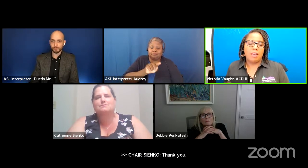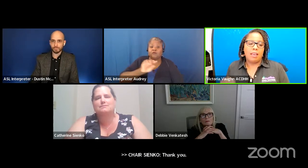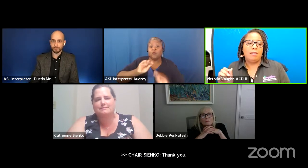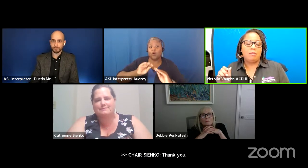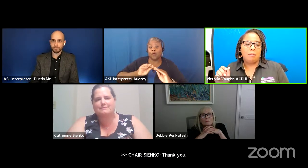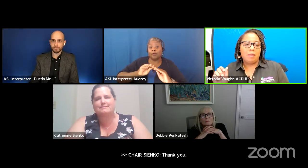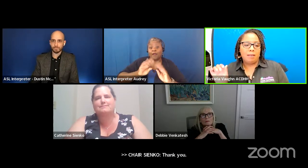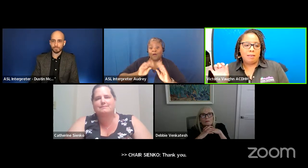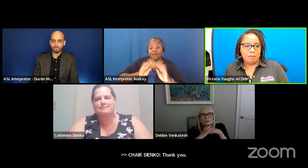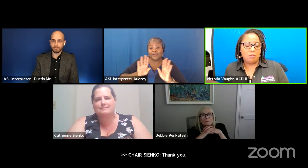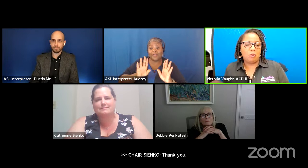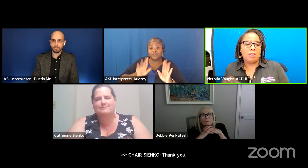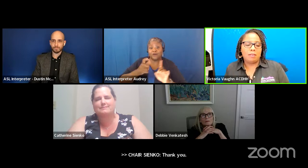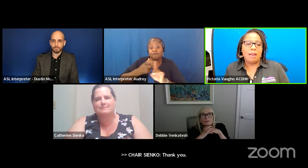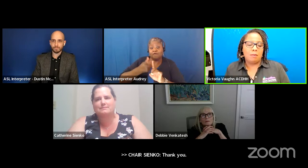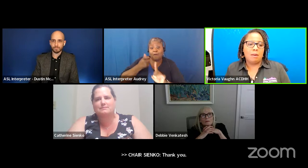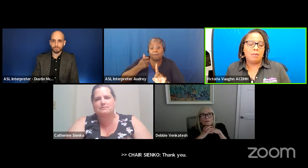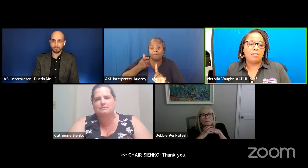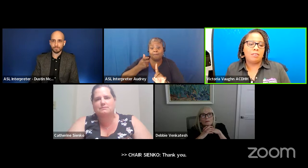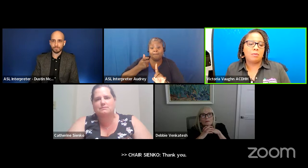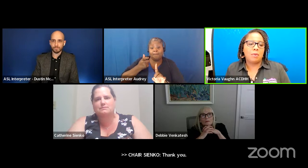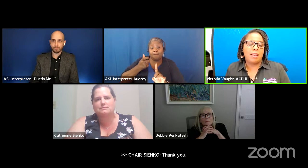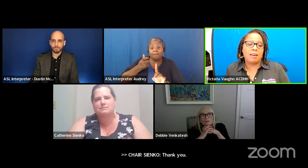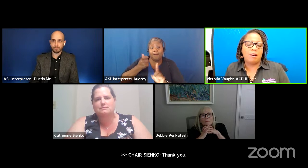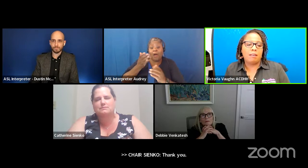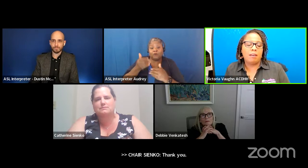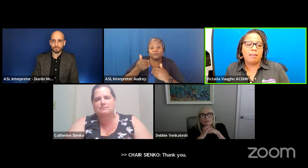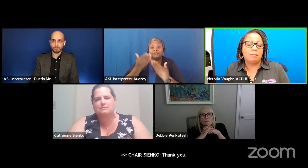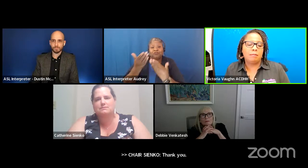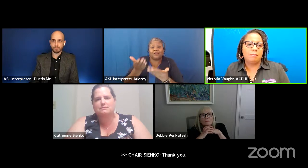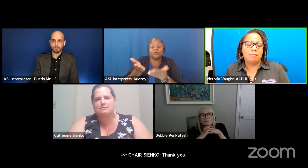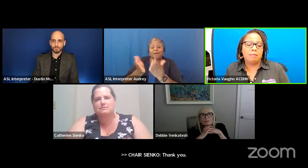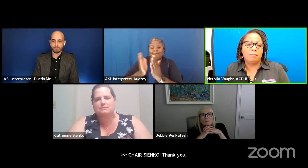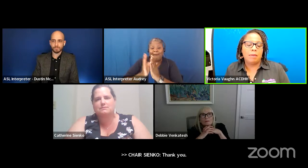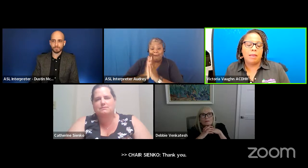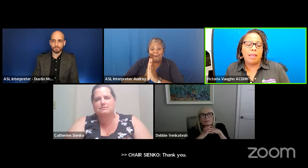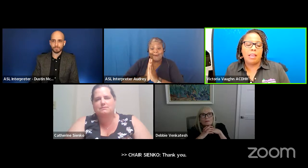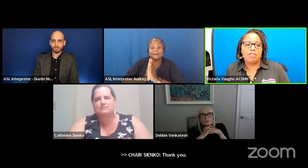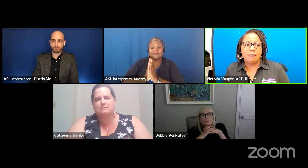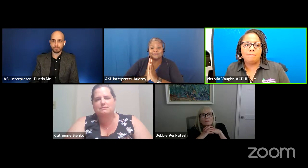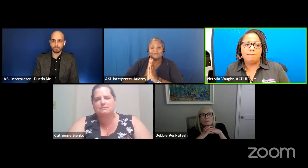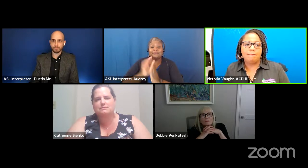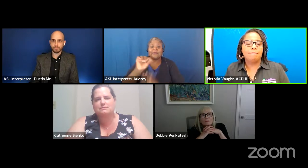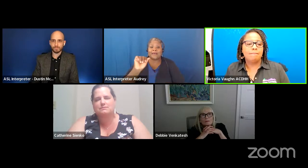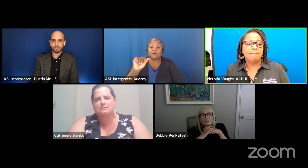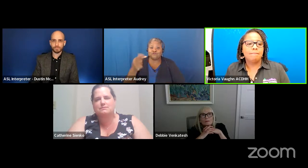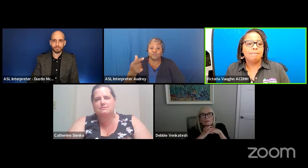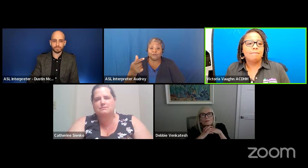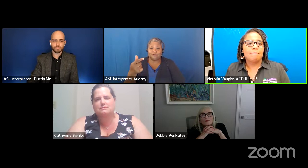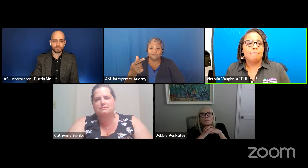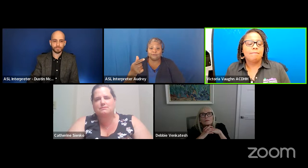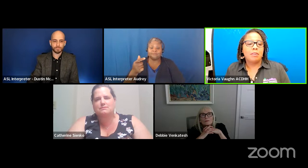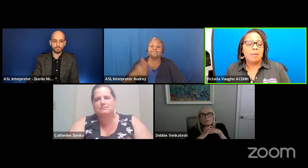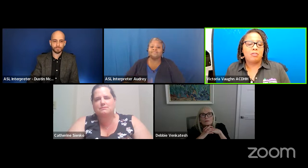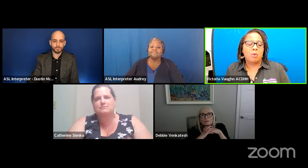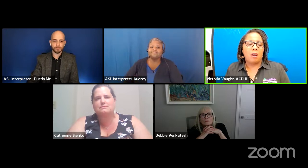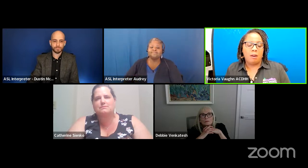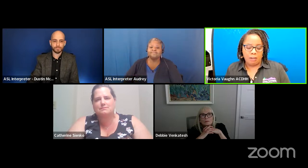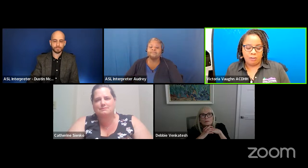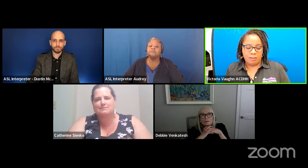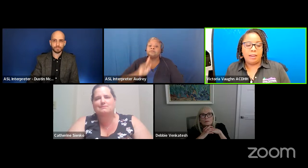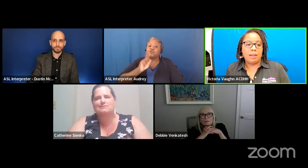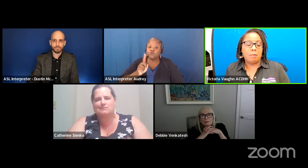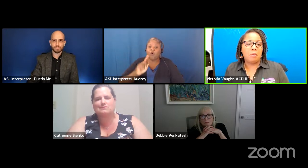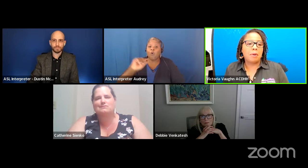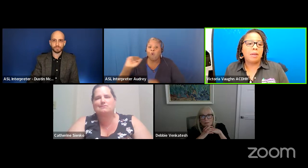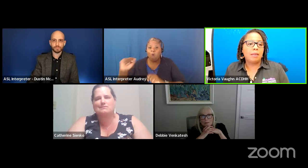clarification and from the source, I would suggest we ask our AAG to make sure we're